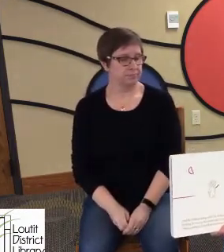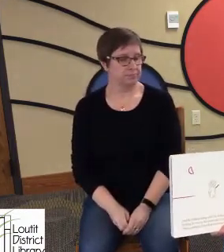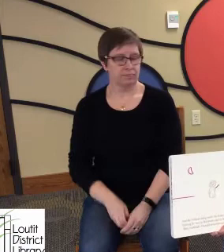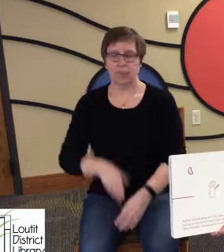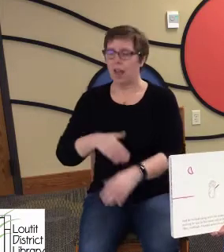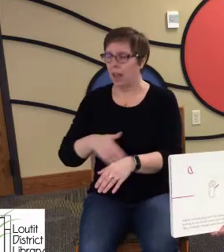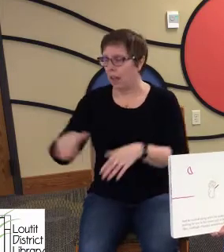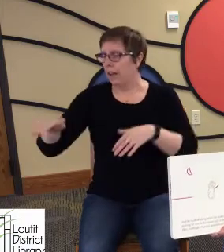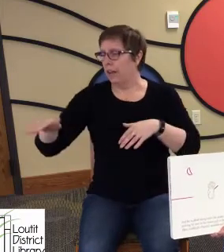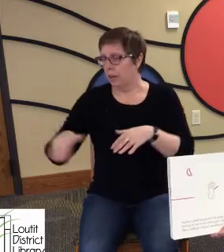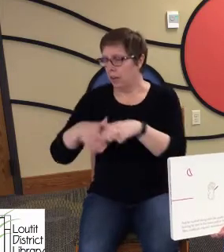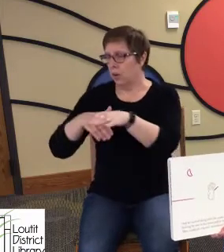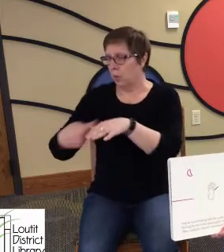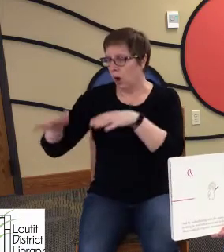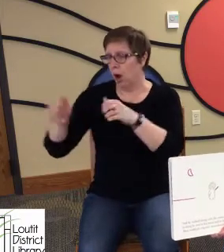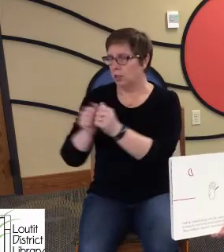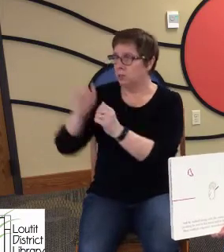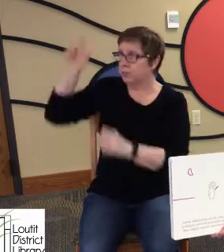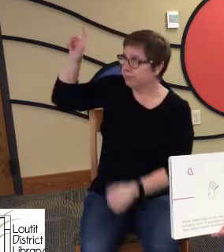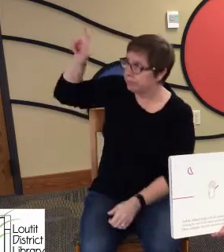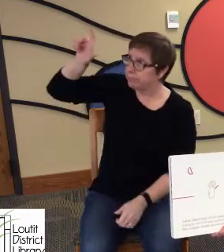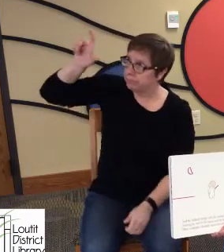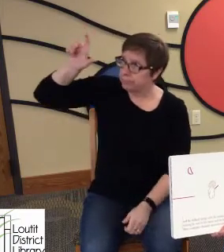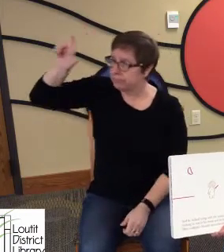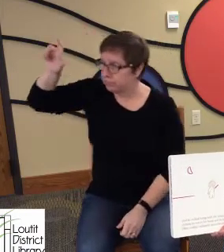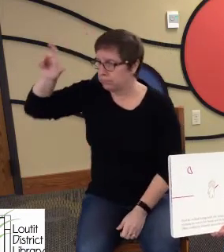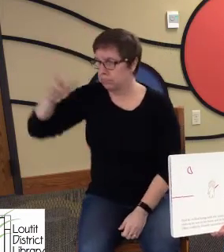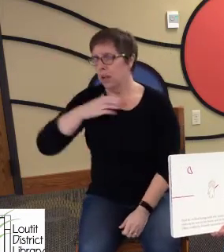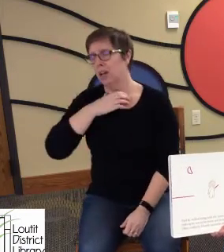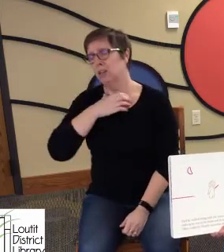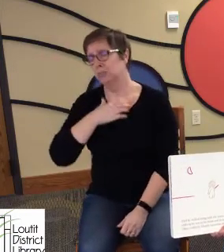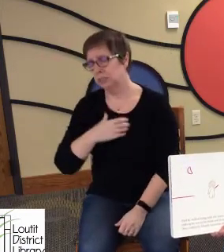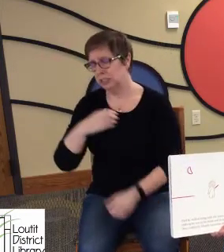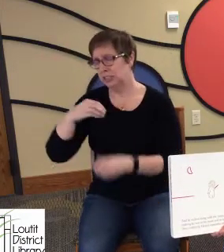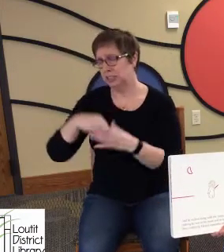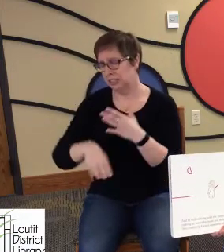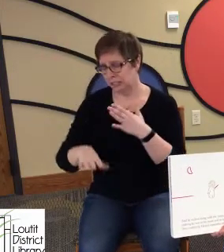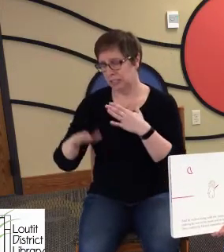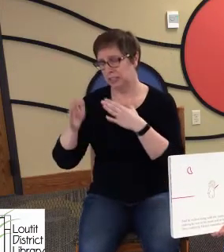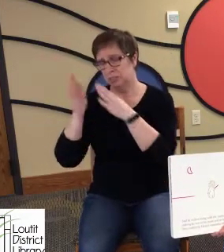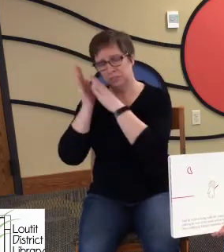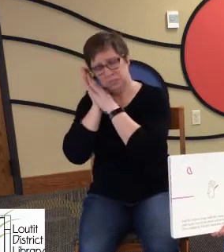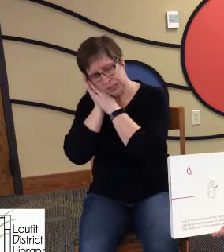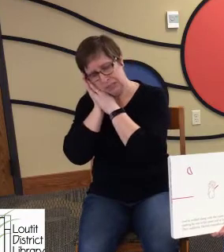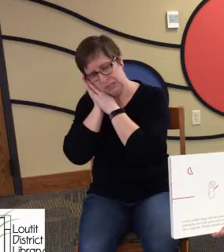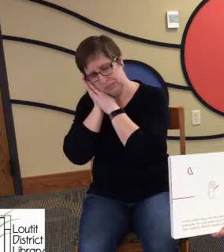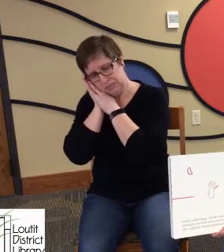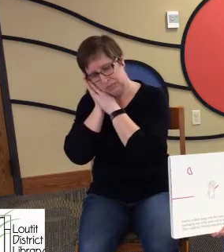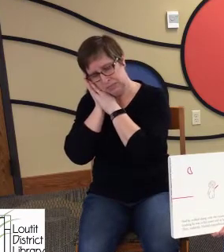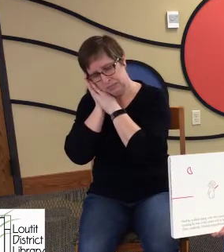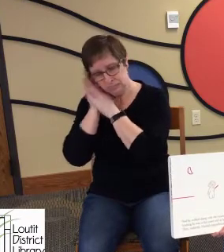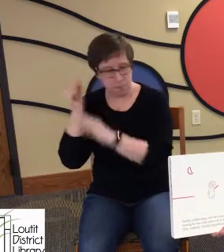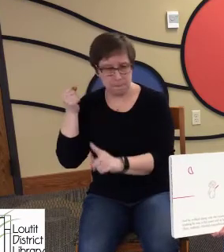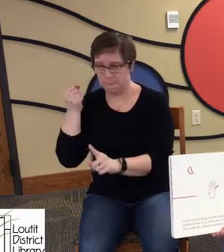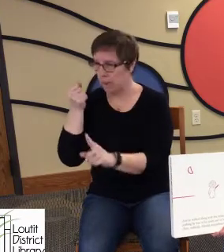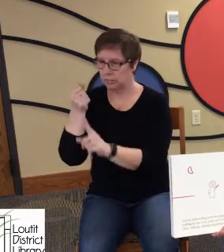And he walked along with the moon, wishing he was in his room and in his bed. Then,